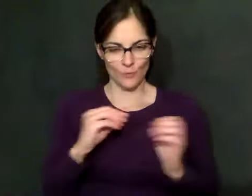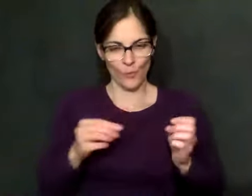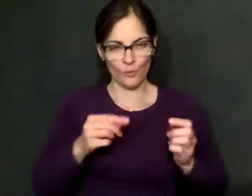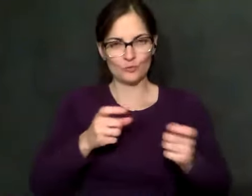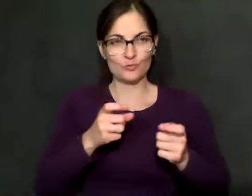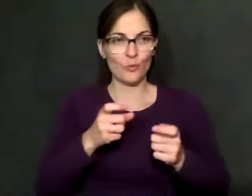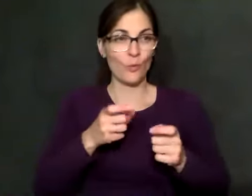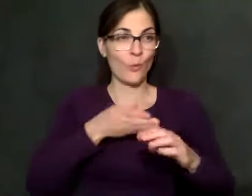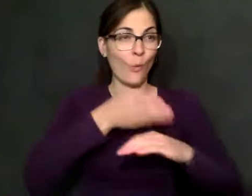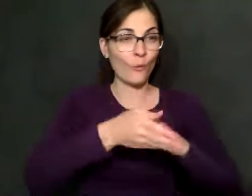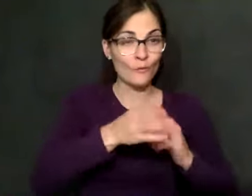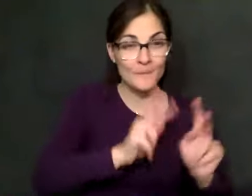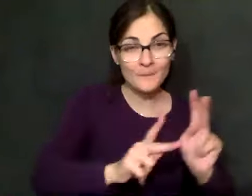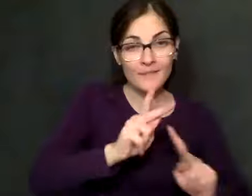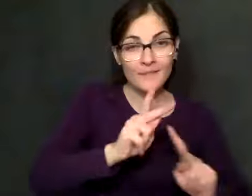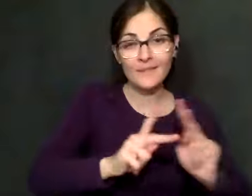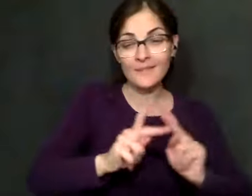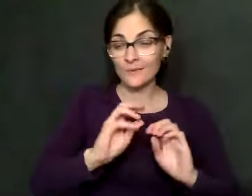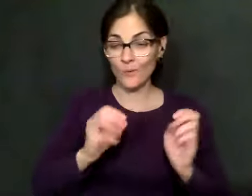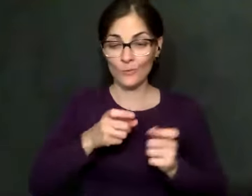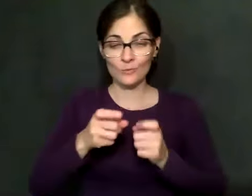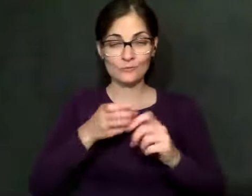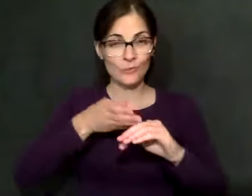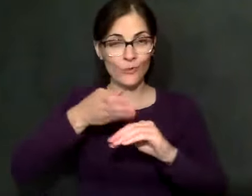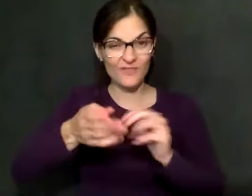So people, places, and things.